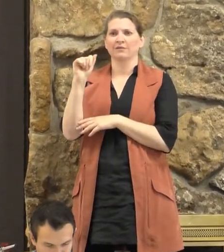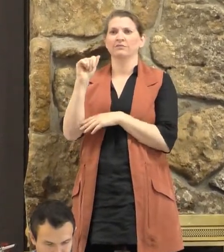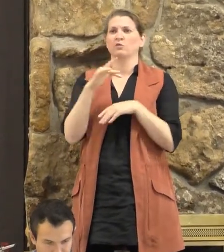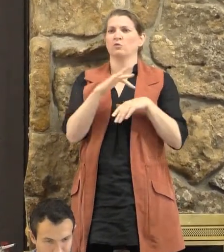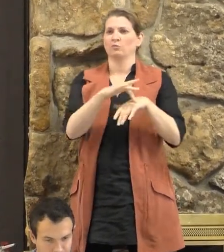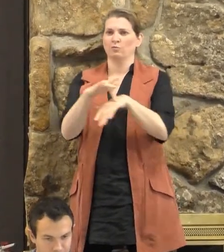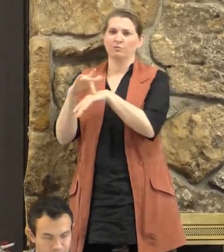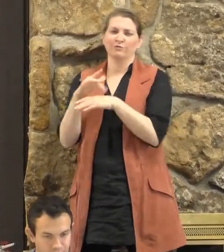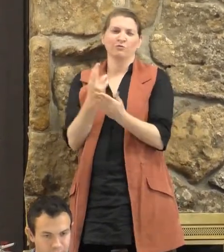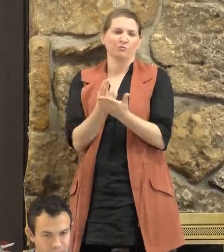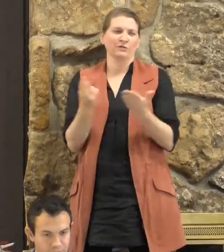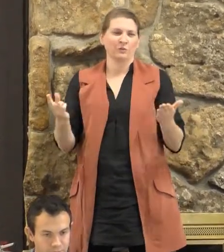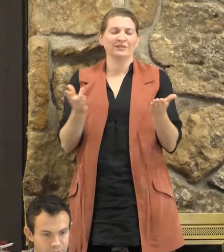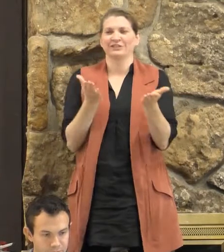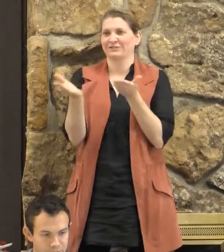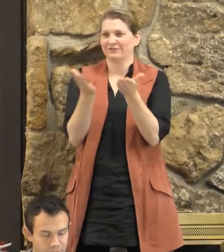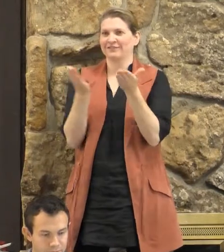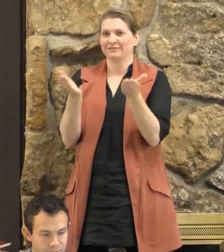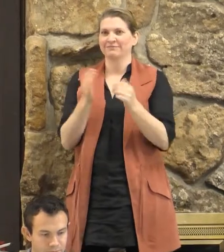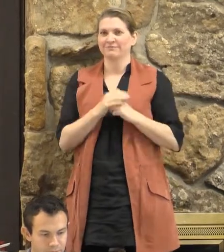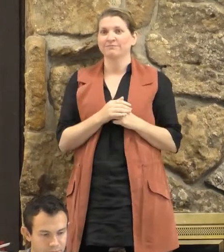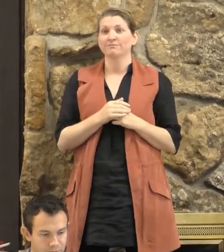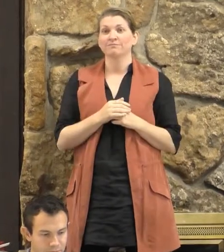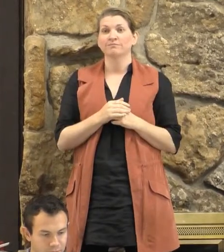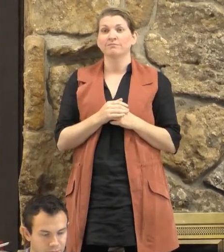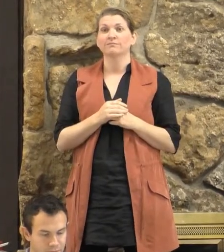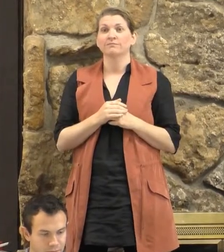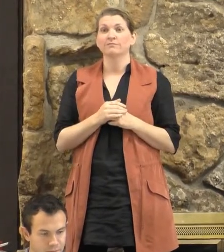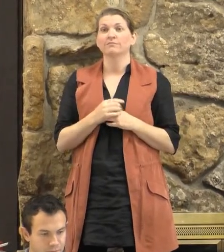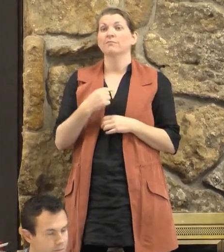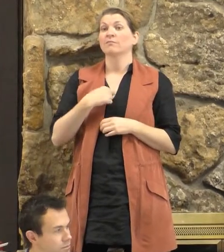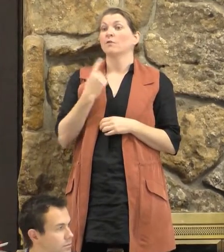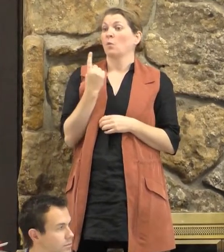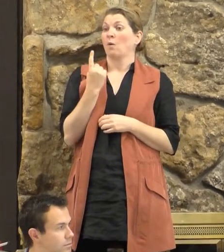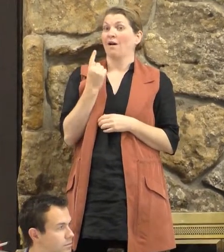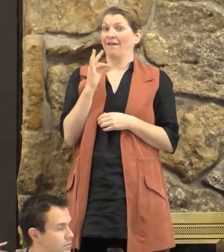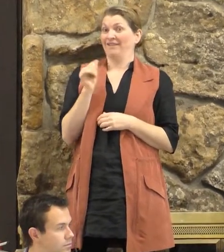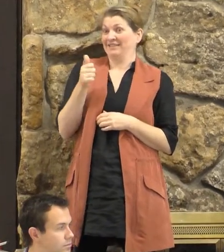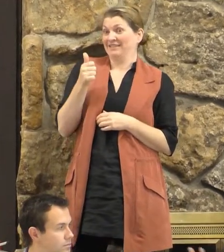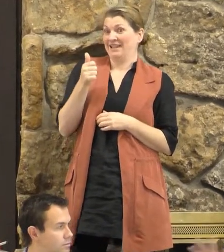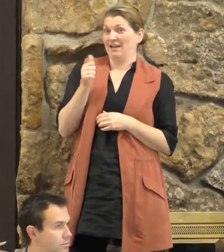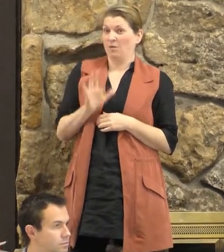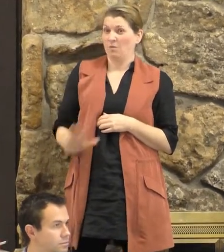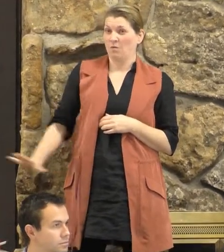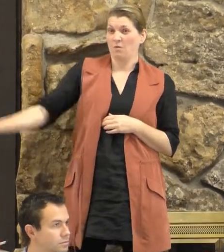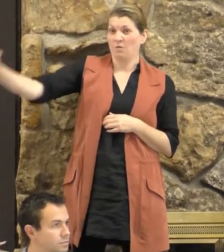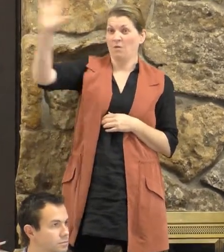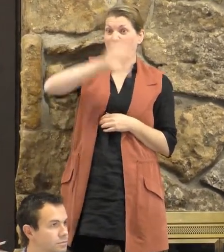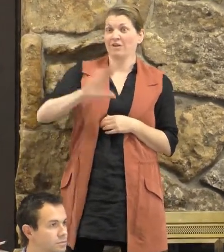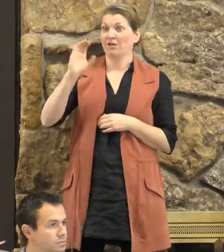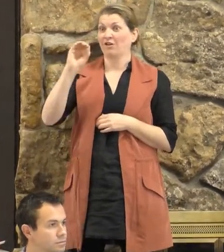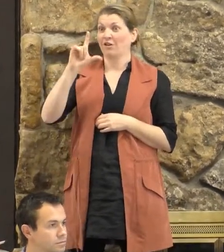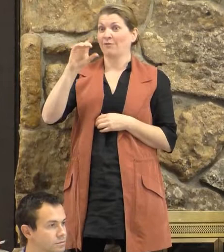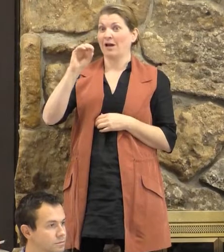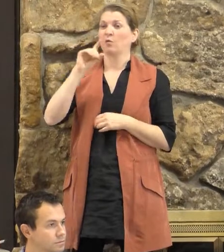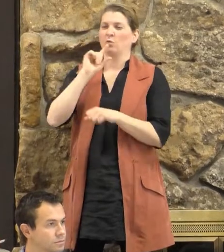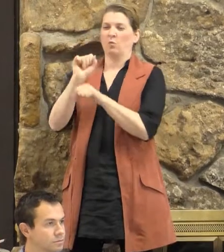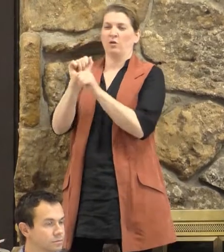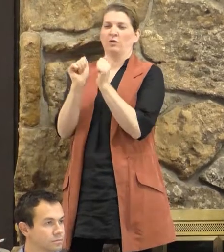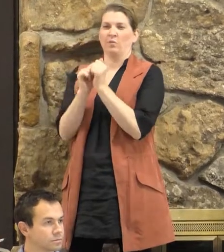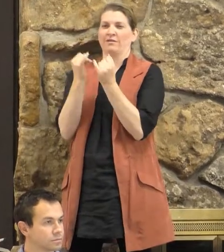10 centers for independent living around the state of Colorado. There's independent living centers all around the United States,